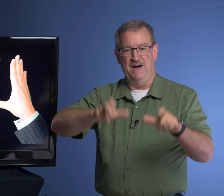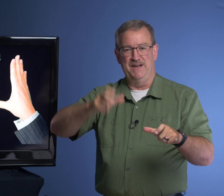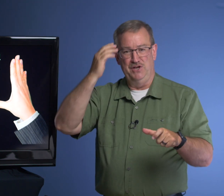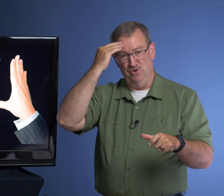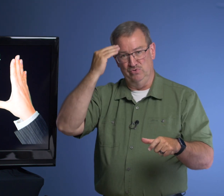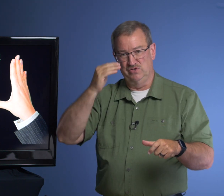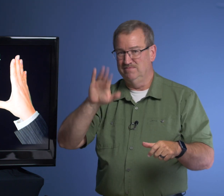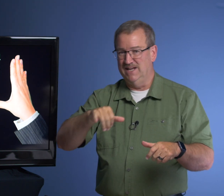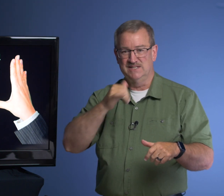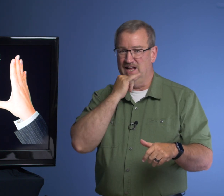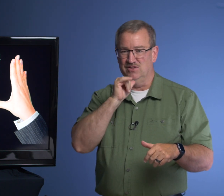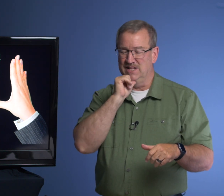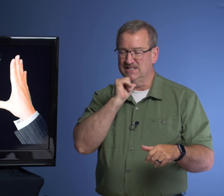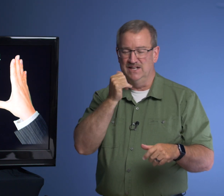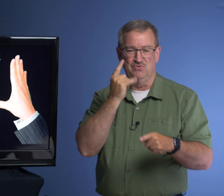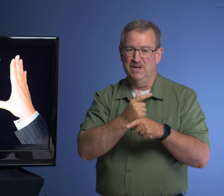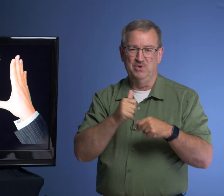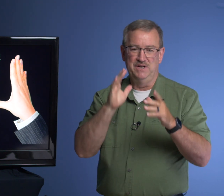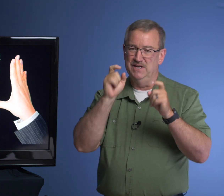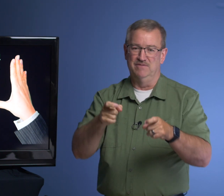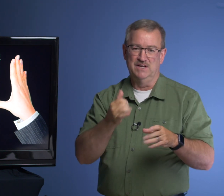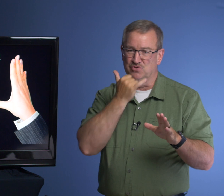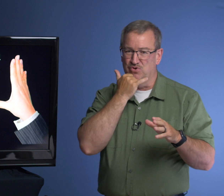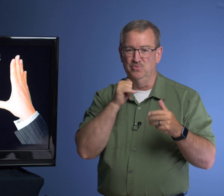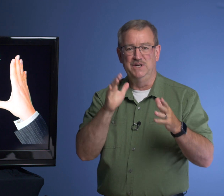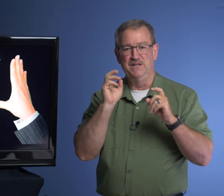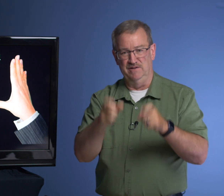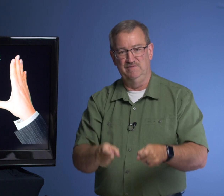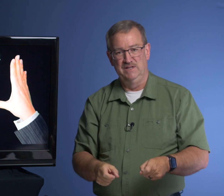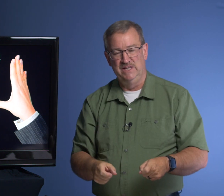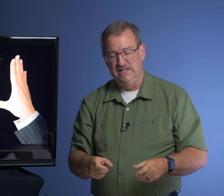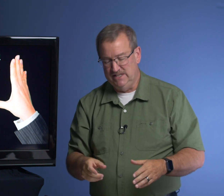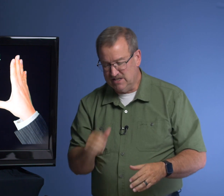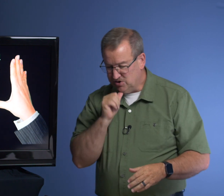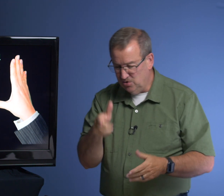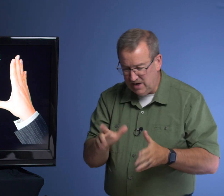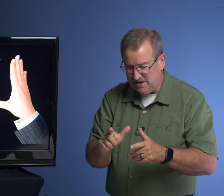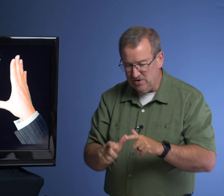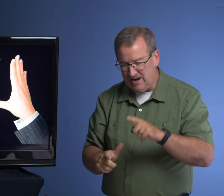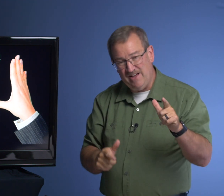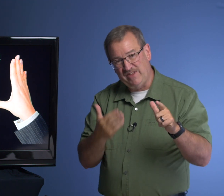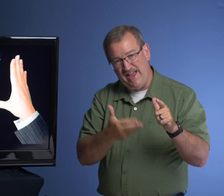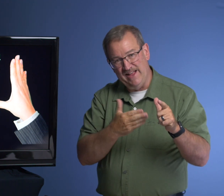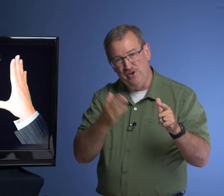everybody knows that's not the right way to give. That's the wrong way to give. He said, don't let your left hand